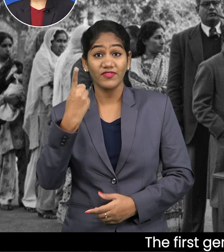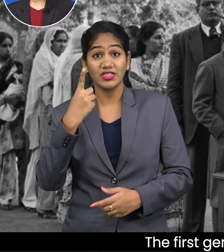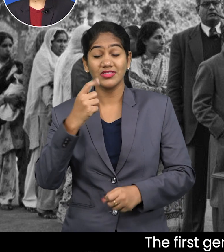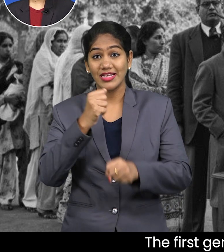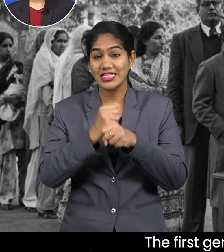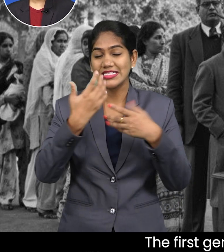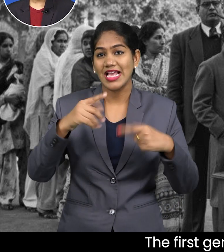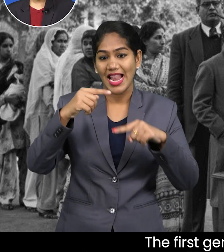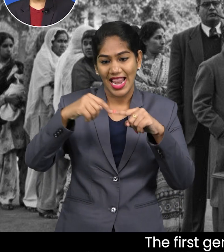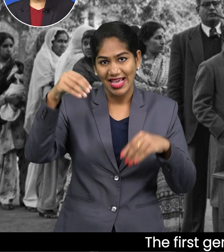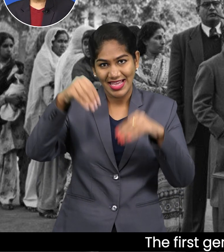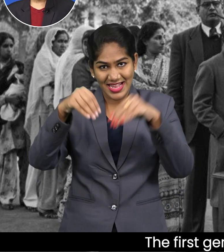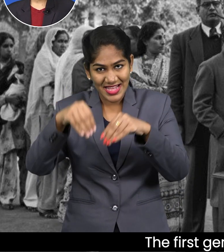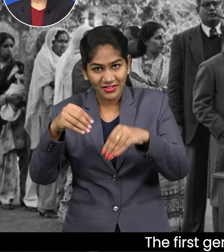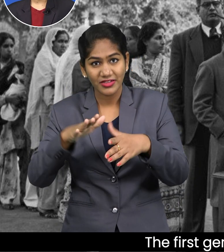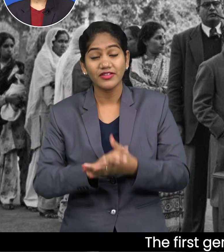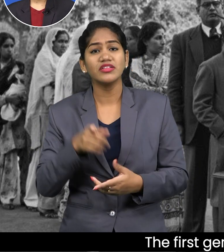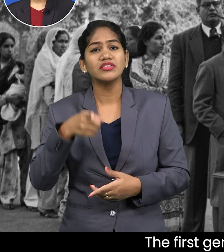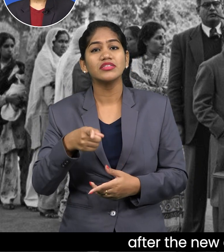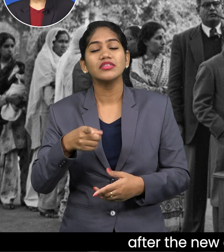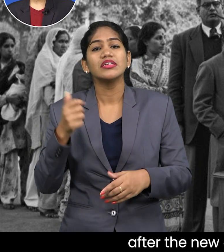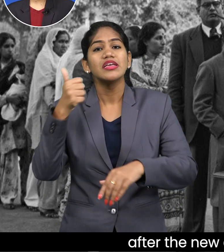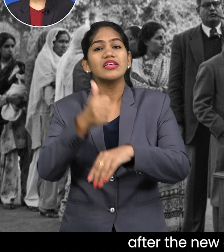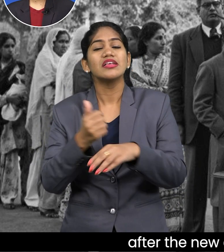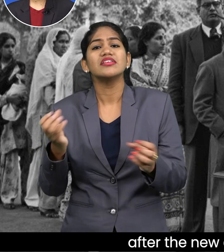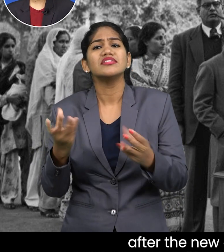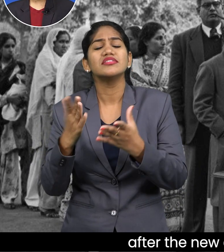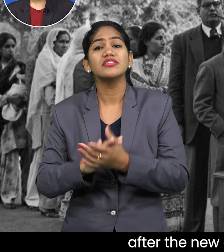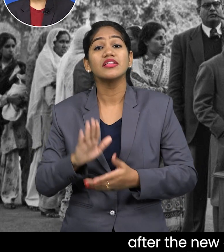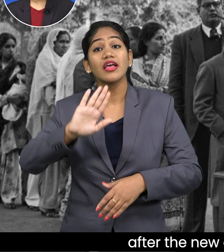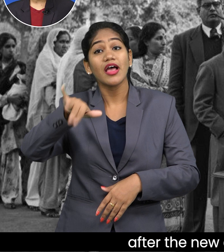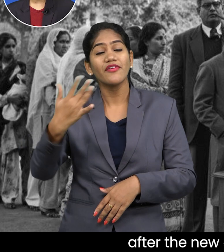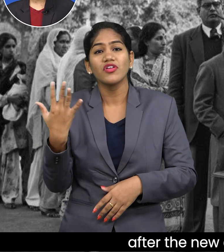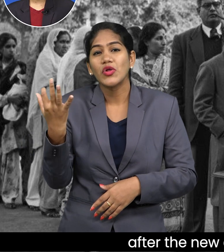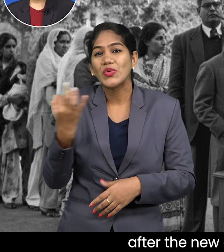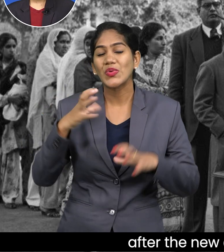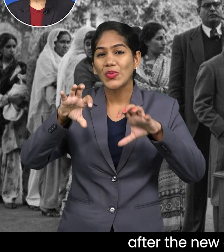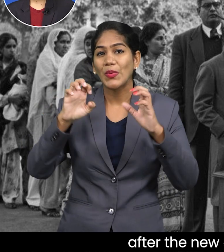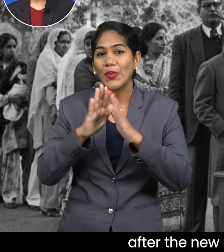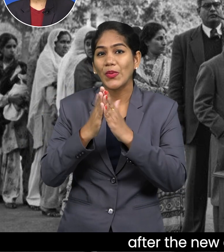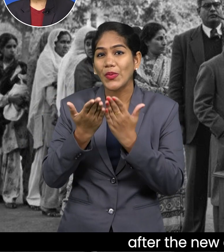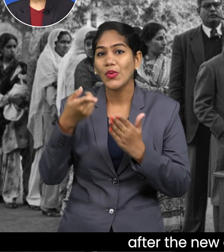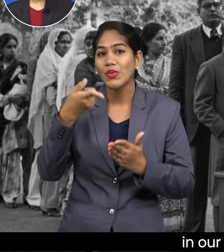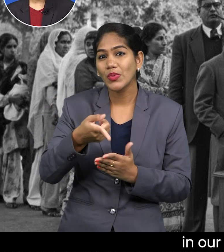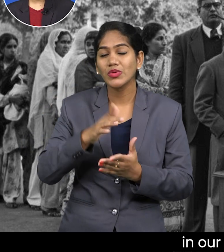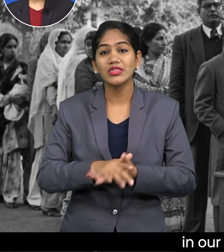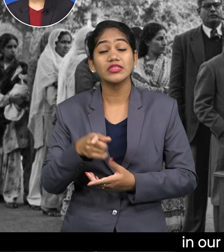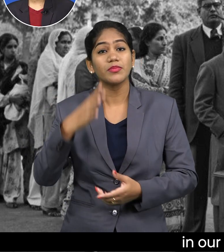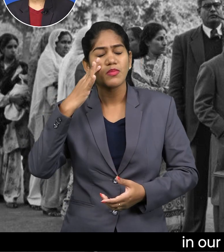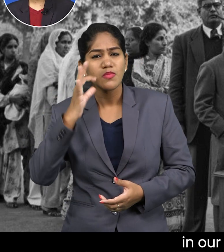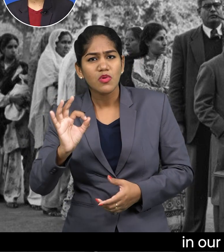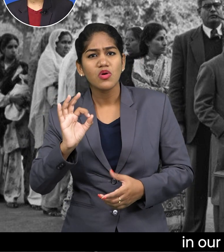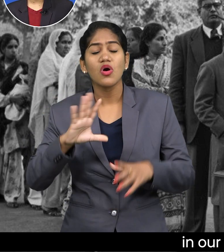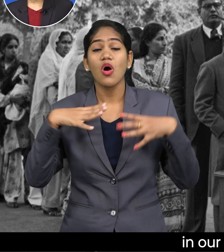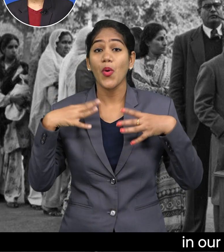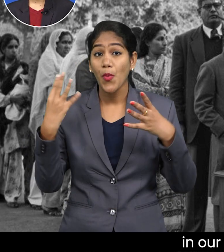The first general elections to be held after the new constitution was significant in our